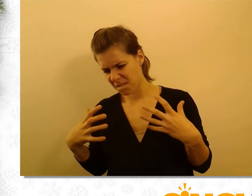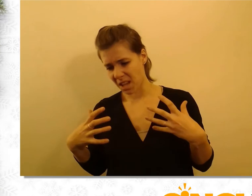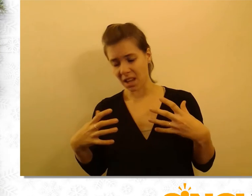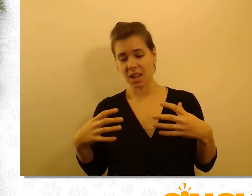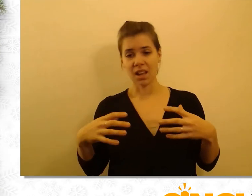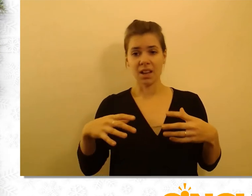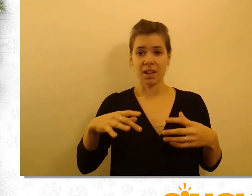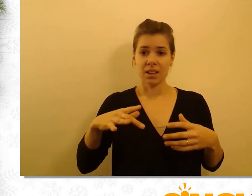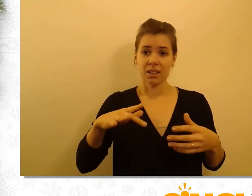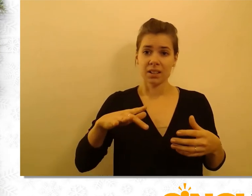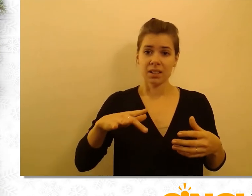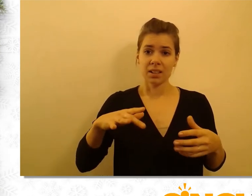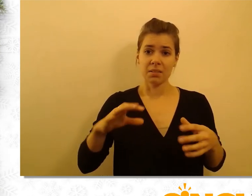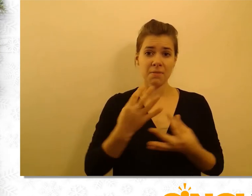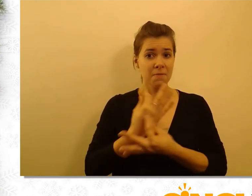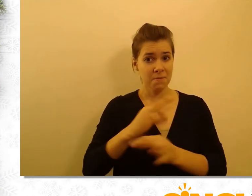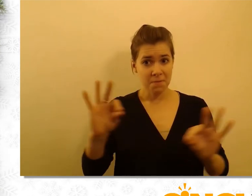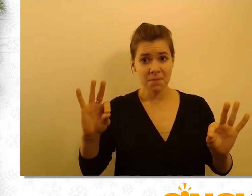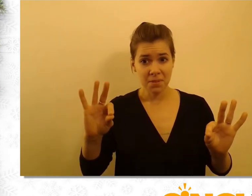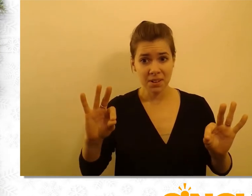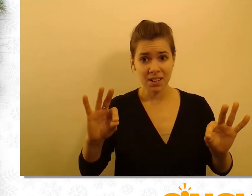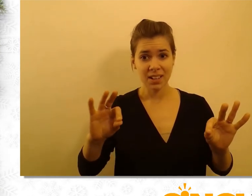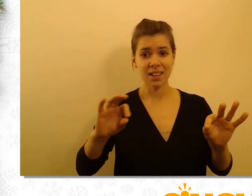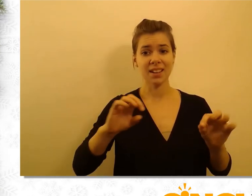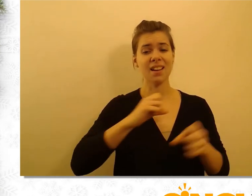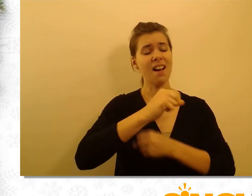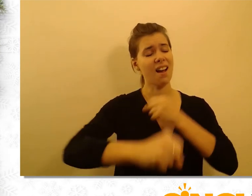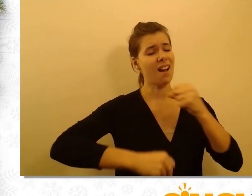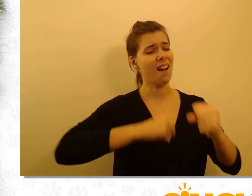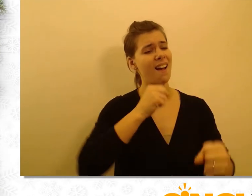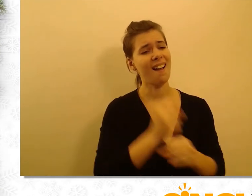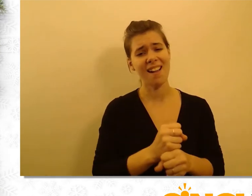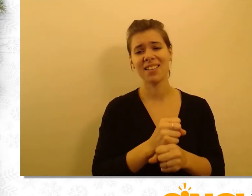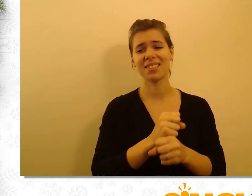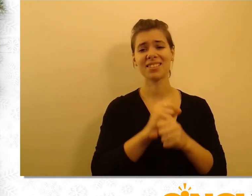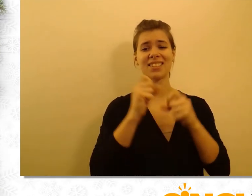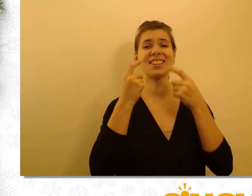Easter people throughout all the year.